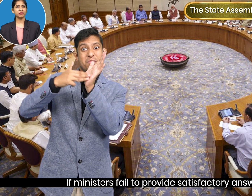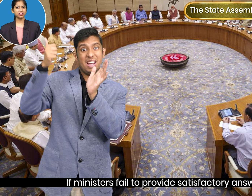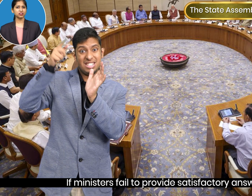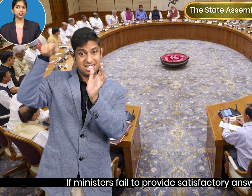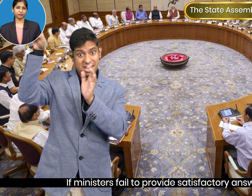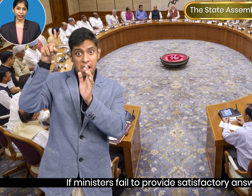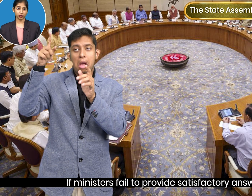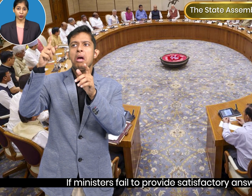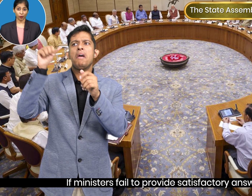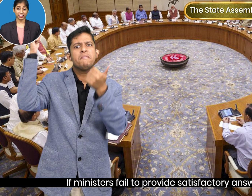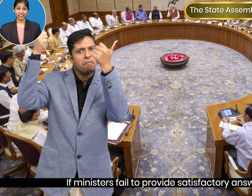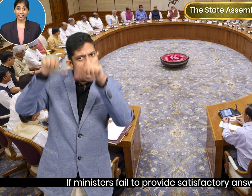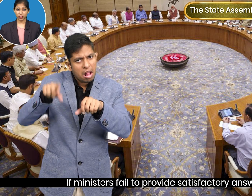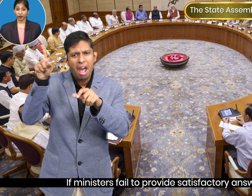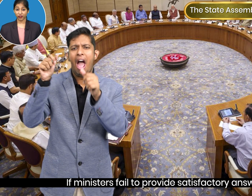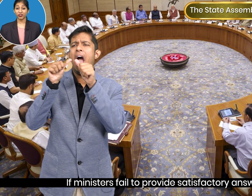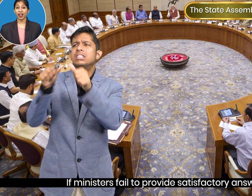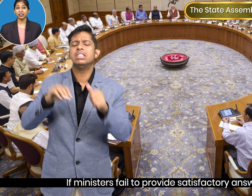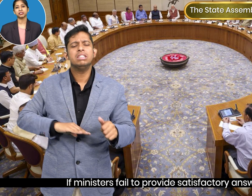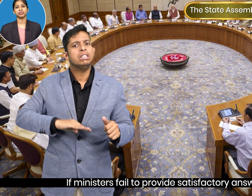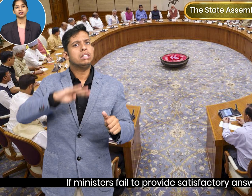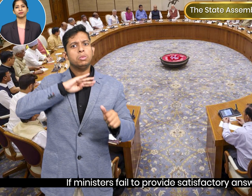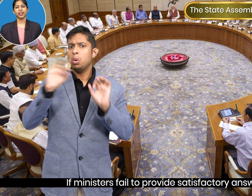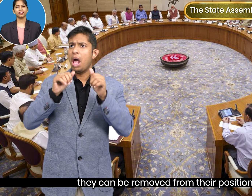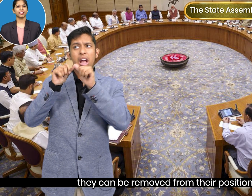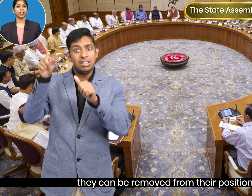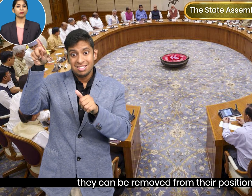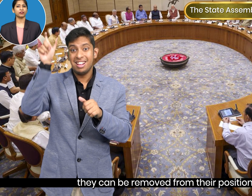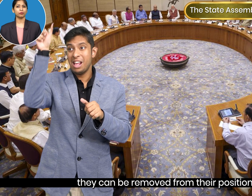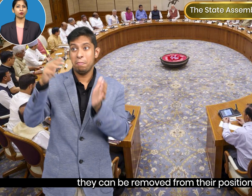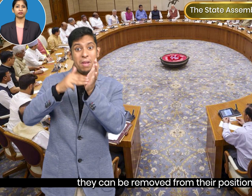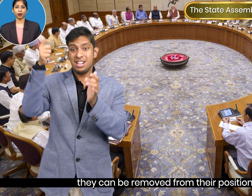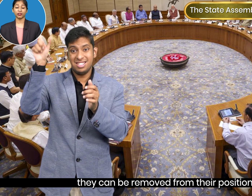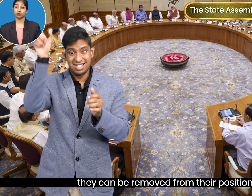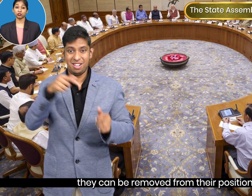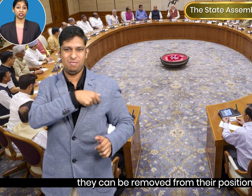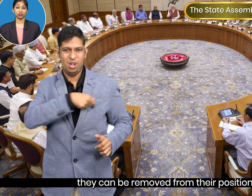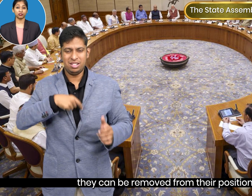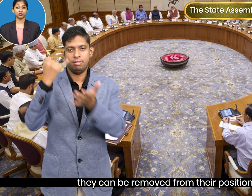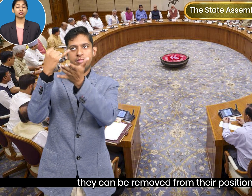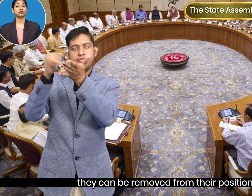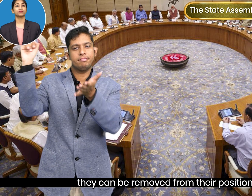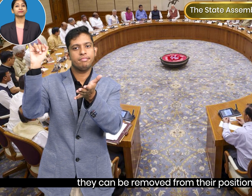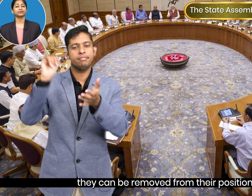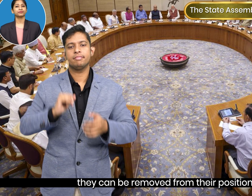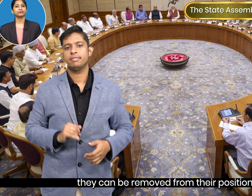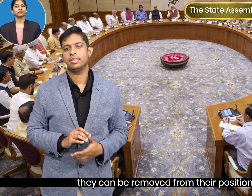If ministers fail to provide satisfactory answers, they can be removed from their positions.